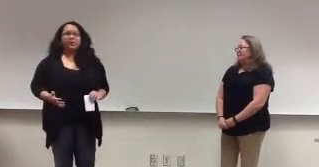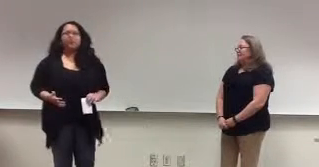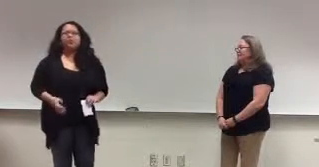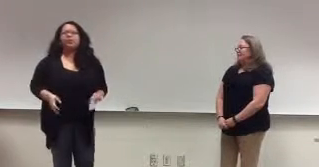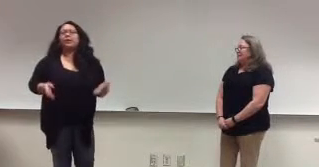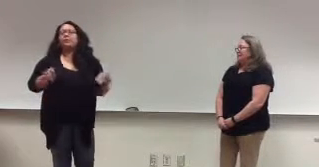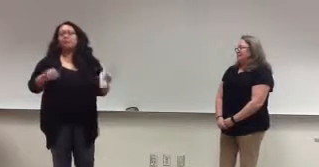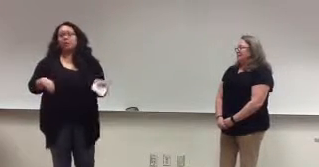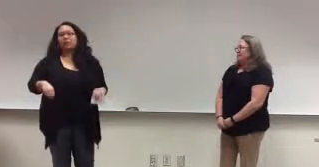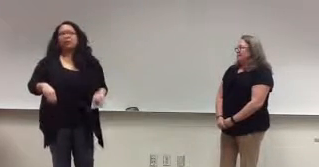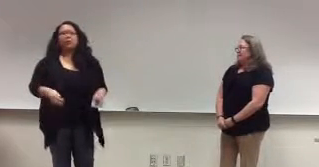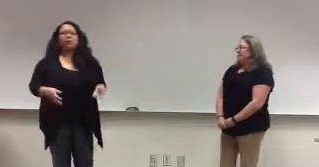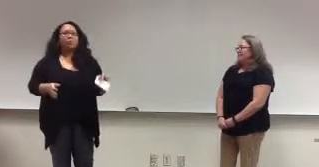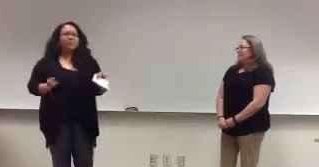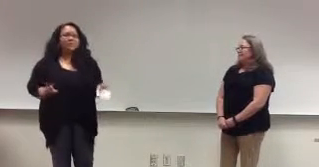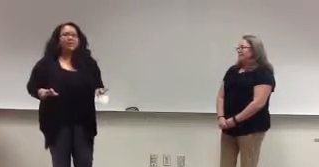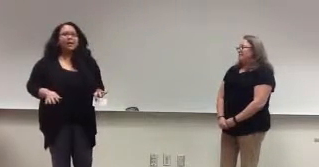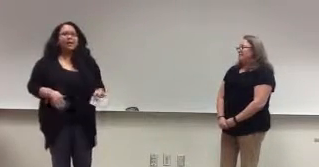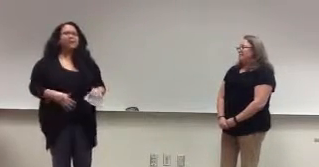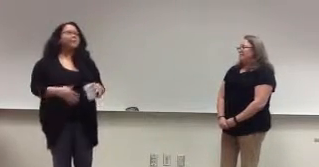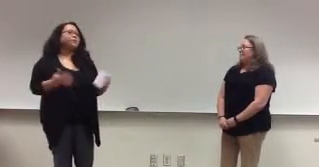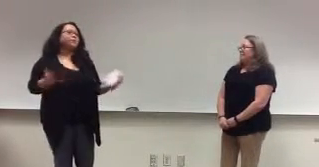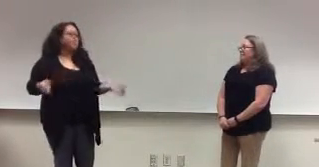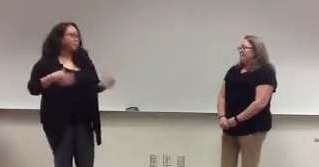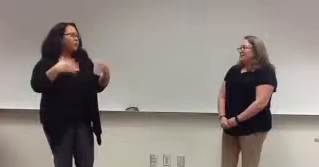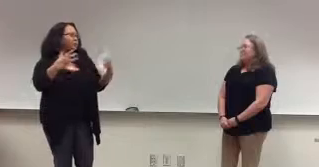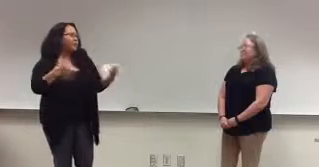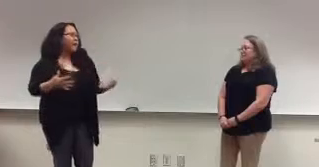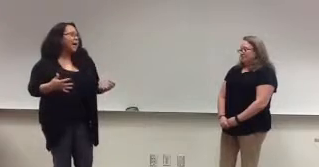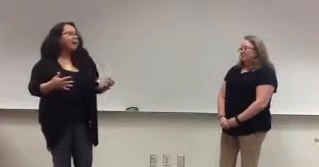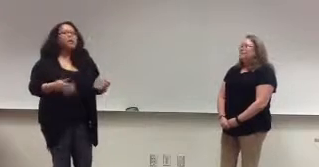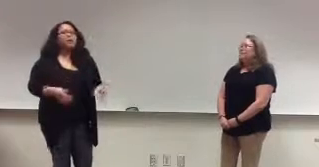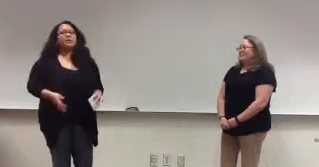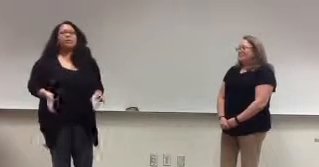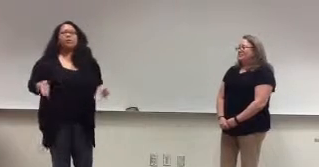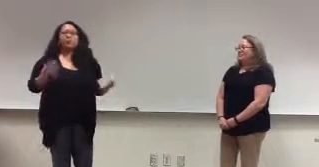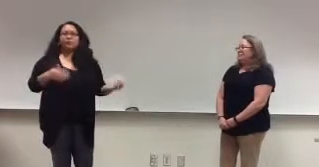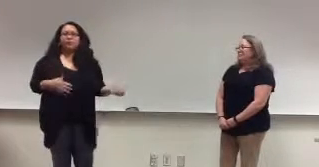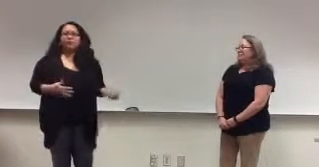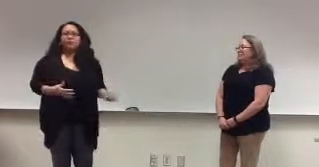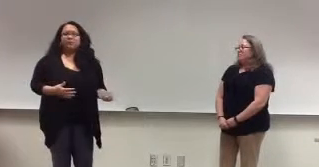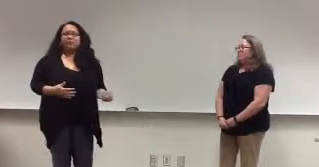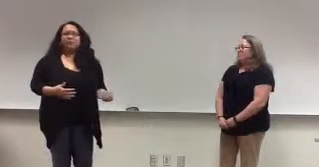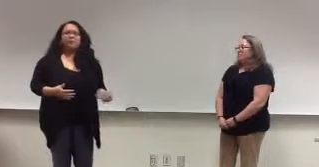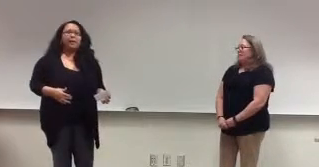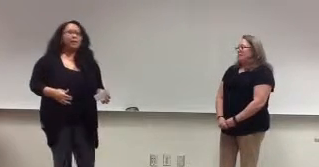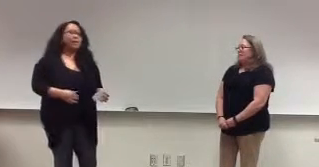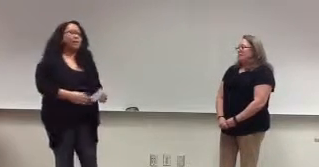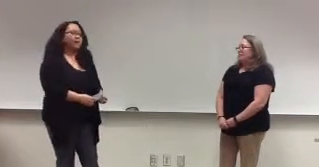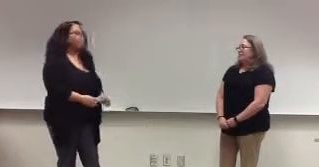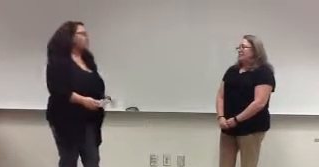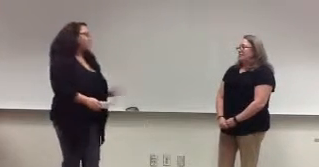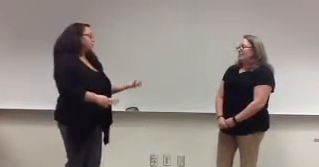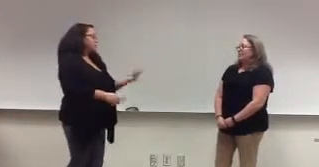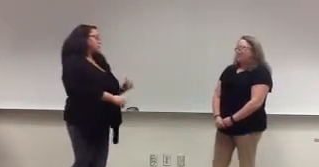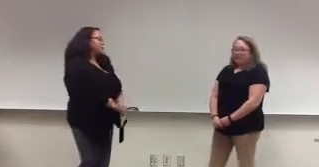conversation. If you get frustrated, try to hold it inside. Don't let them, see that, because that will ultimately make them uncomfortable.